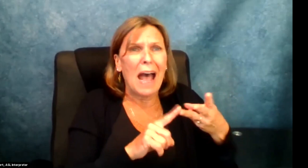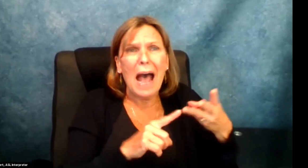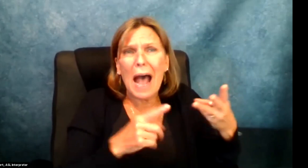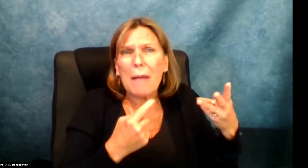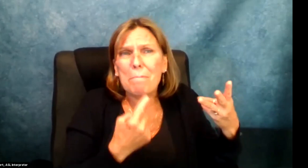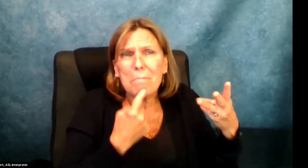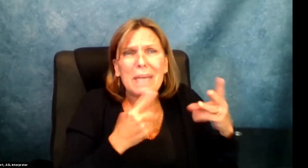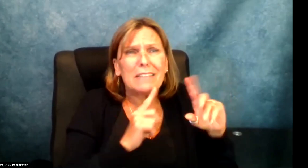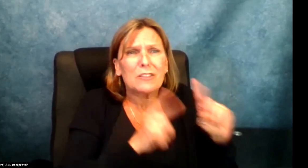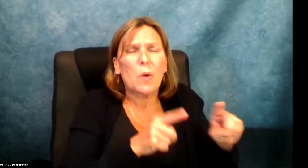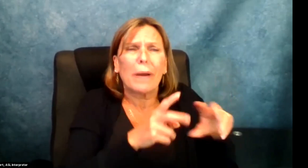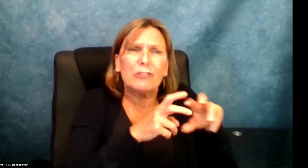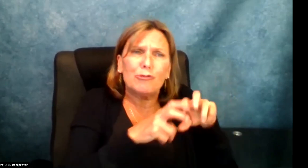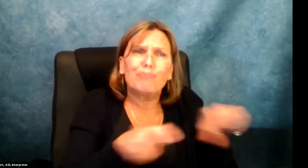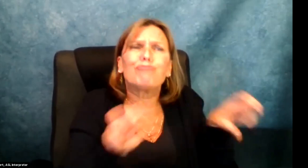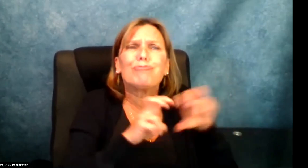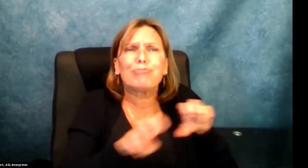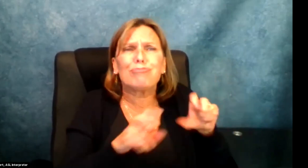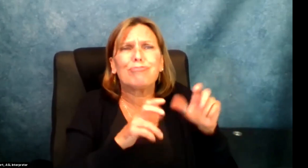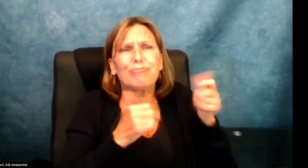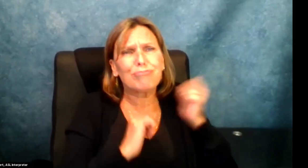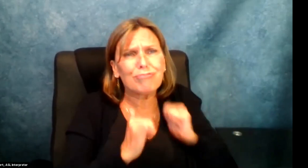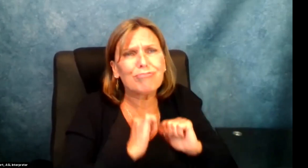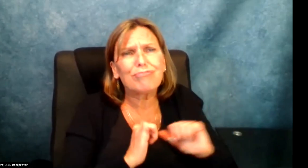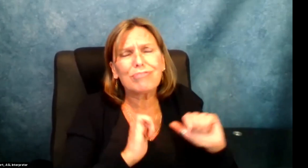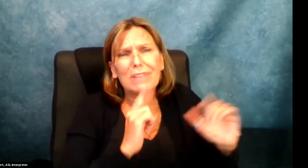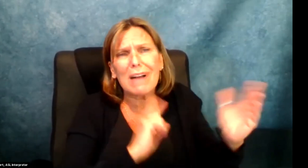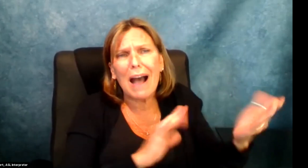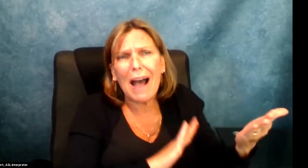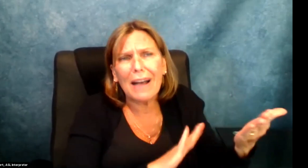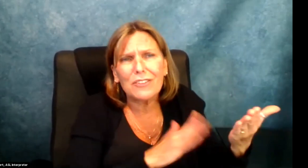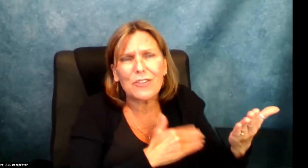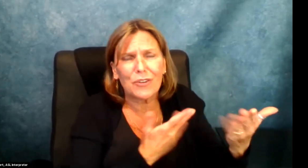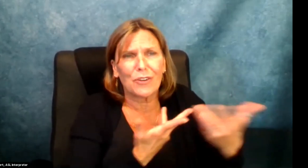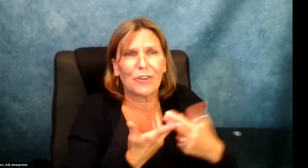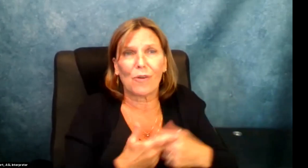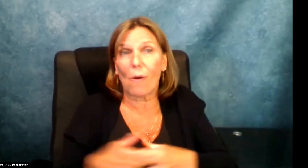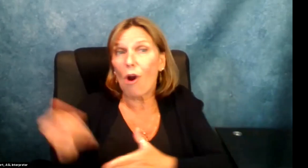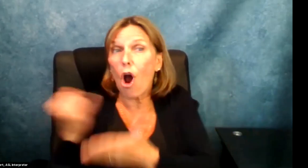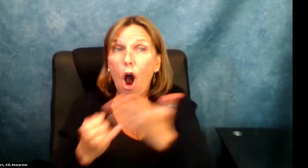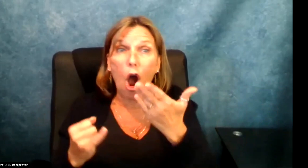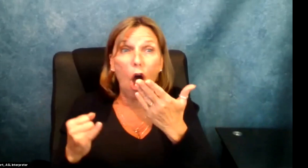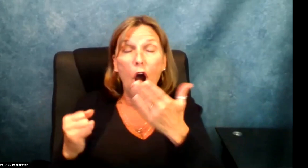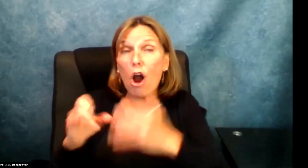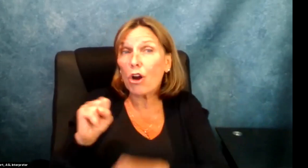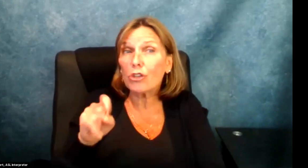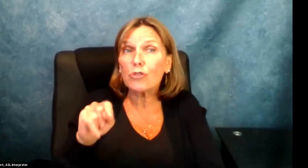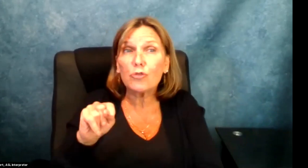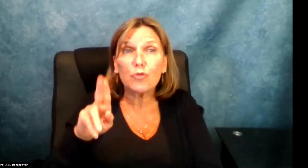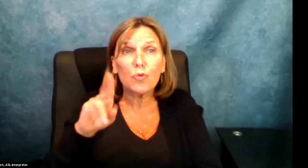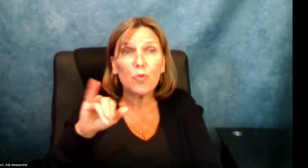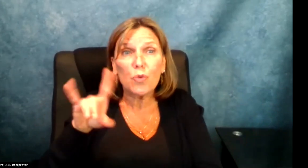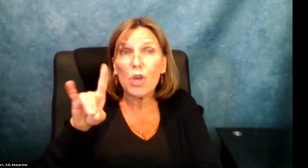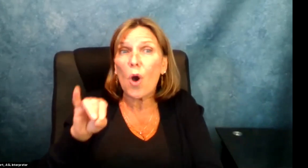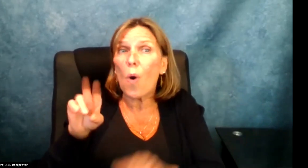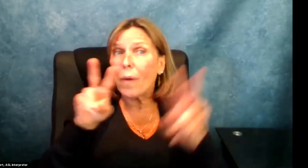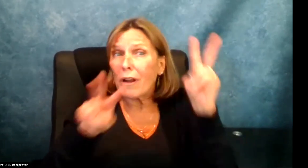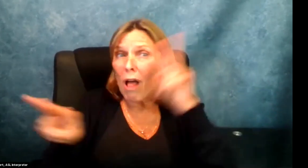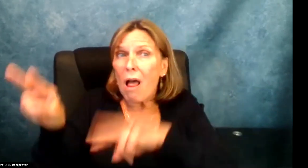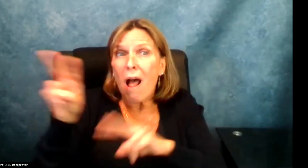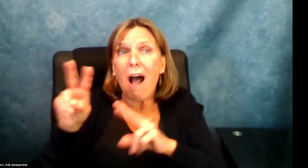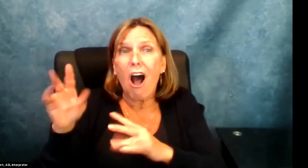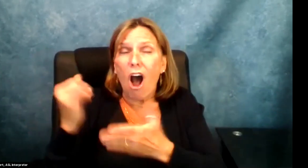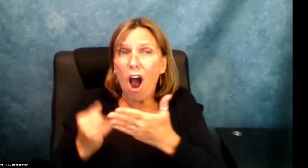going and listening to great music. I miss going to an art studio and seeing great art. And that's, my wife's